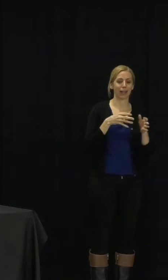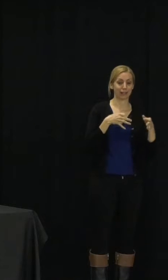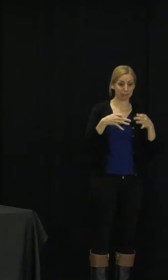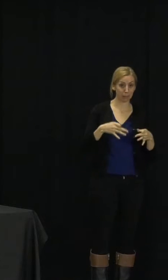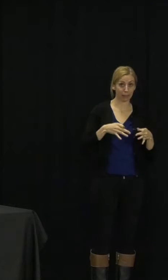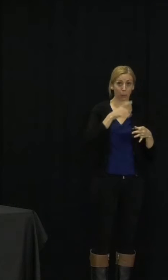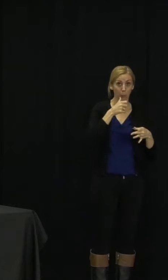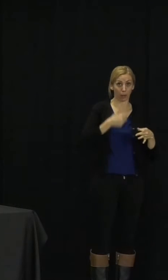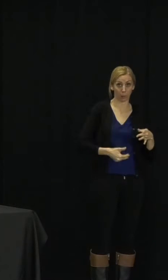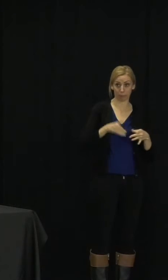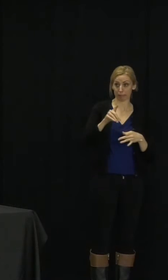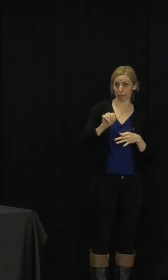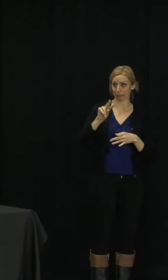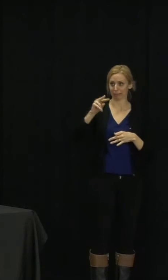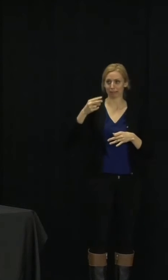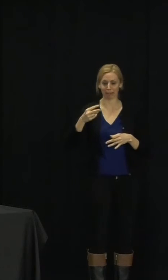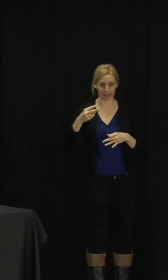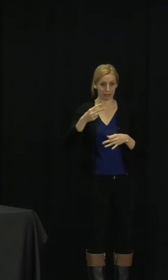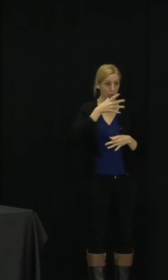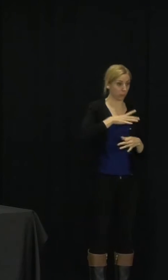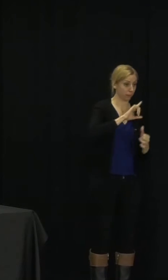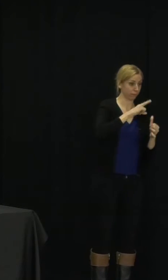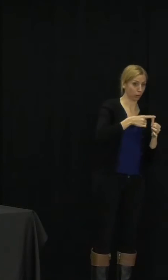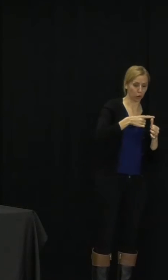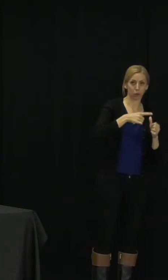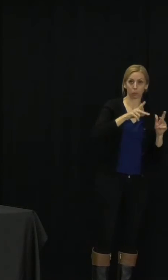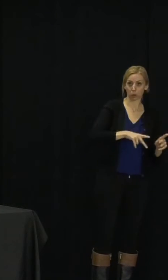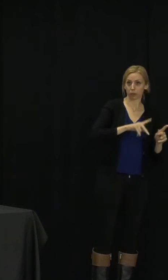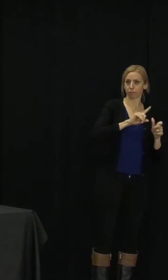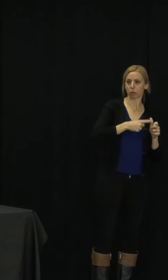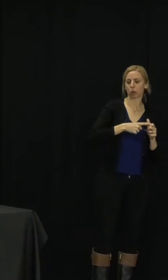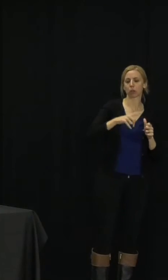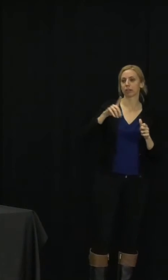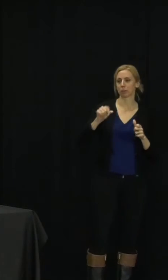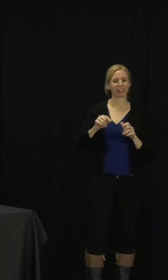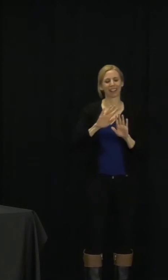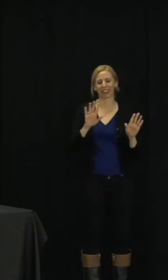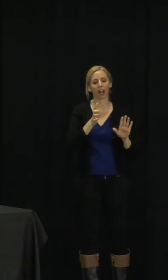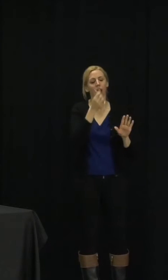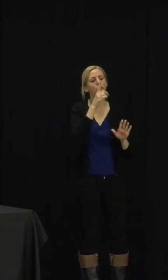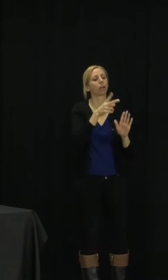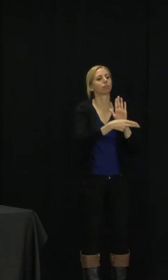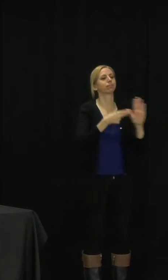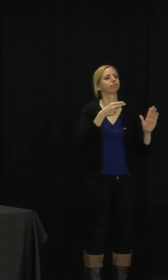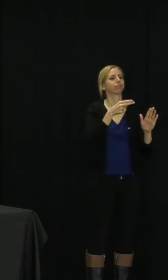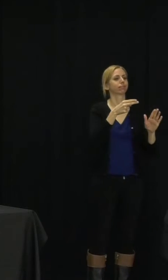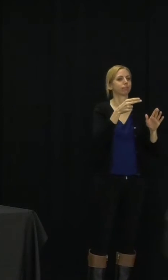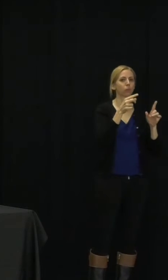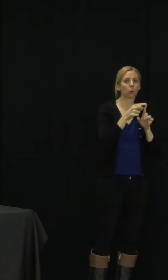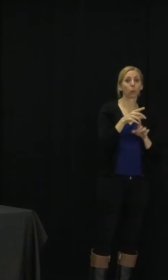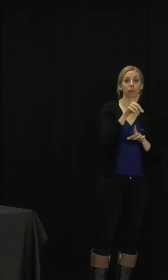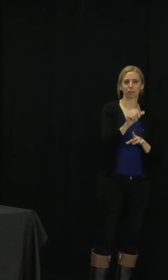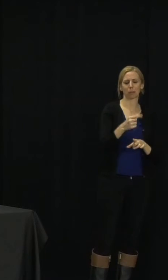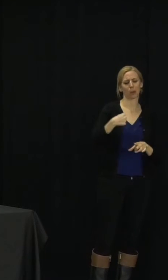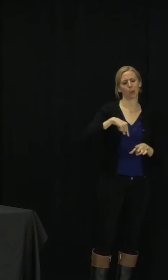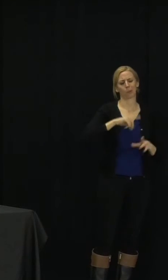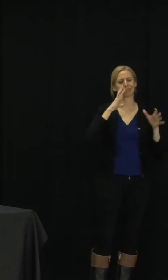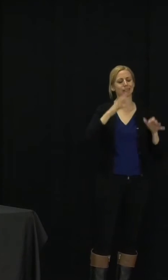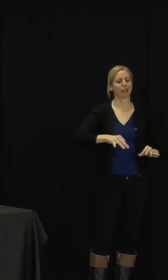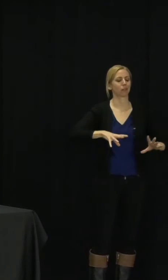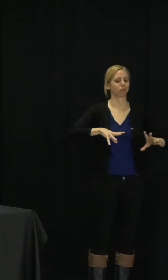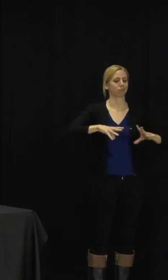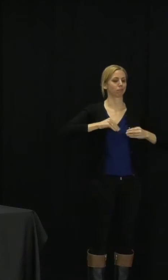another thing that we can look for? I think we can look for, what is this person's propensity for bridge building or partnership building? Let's